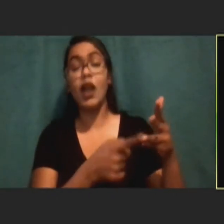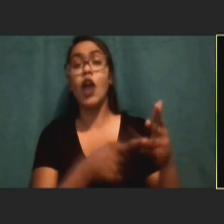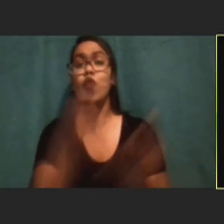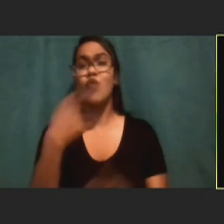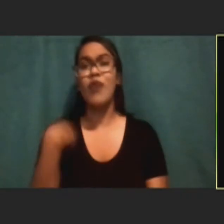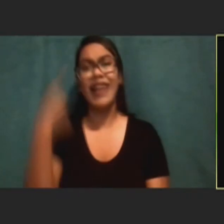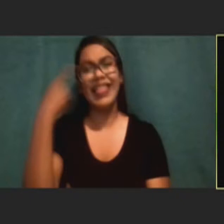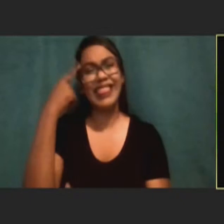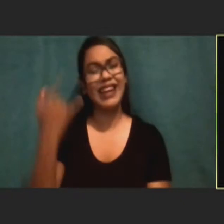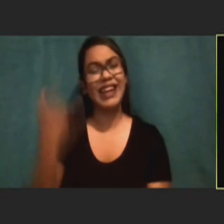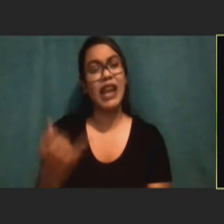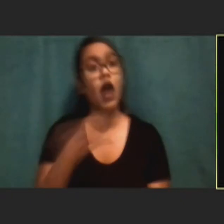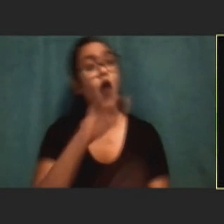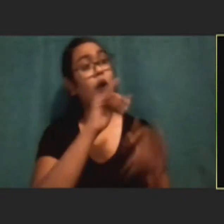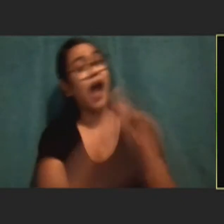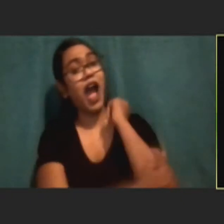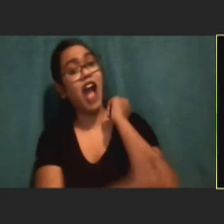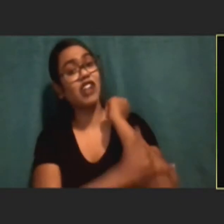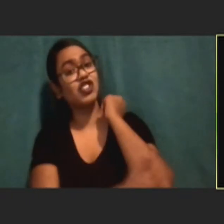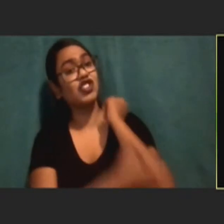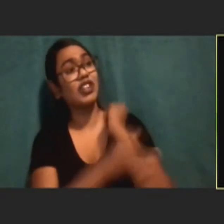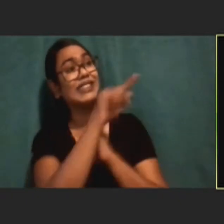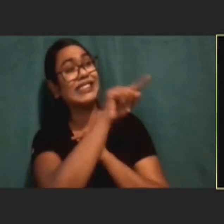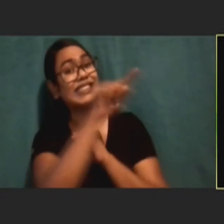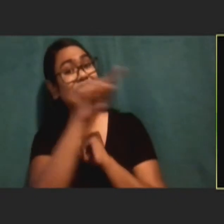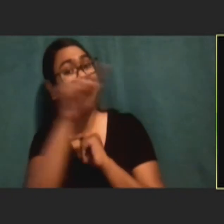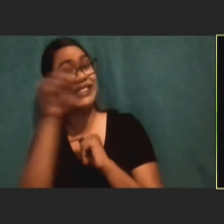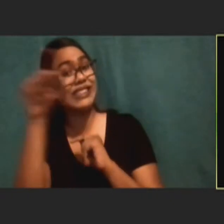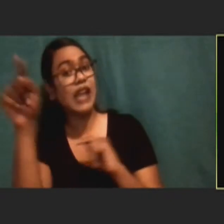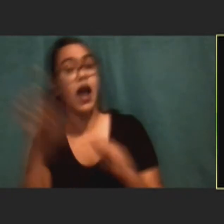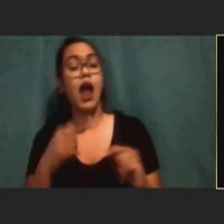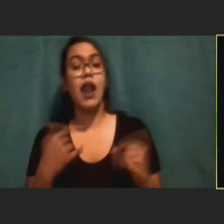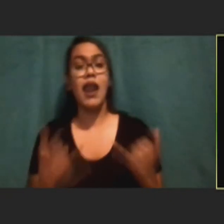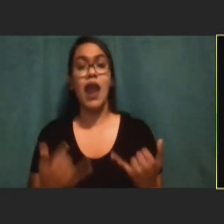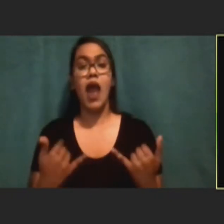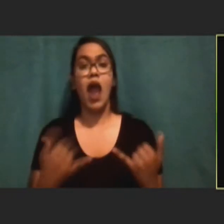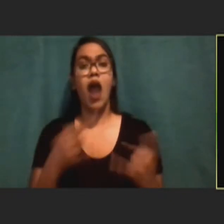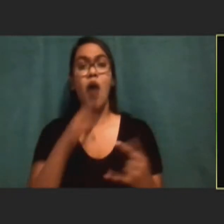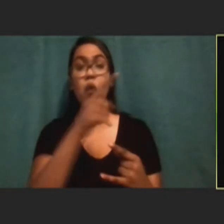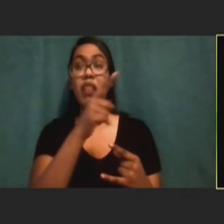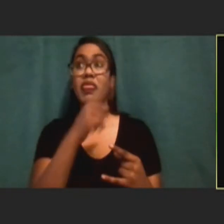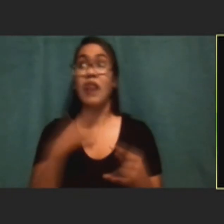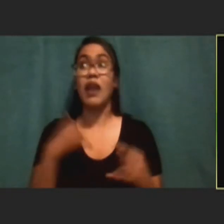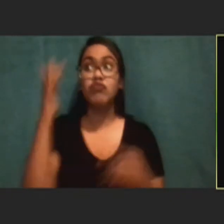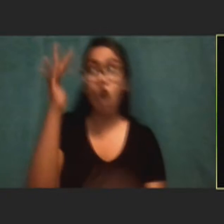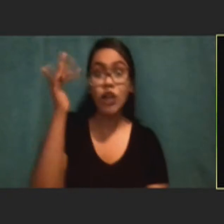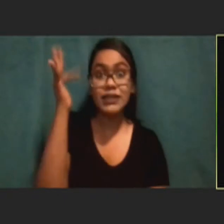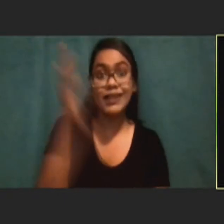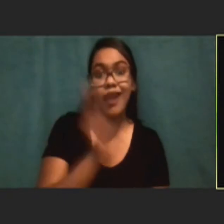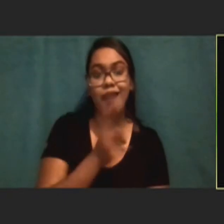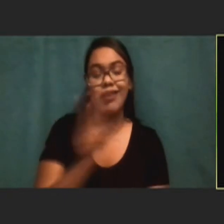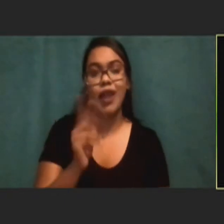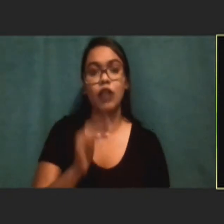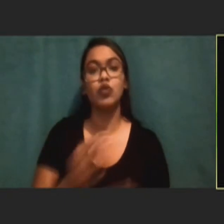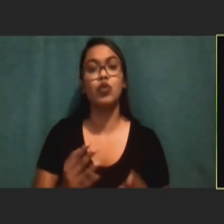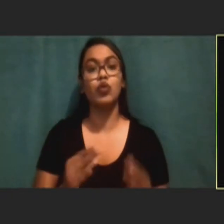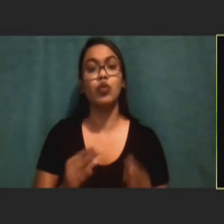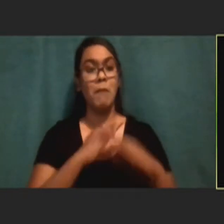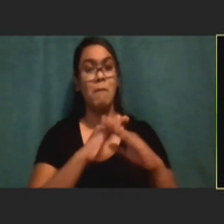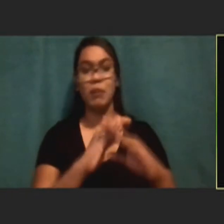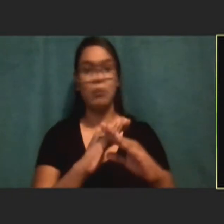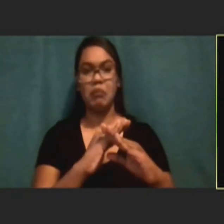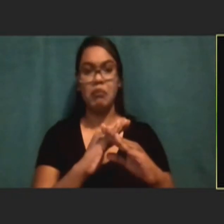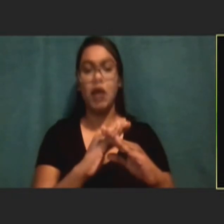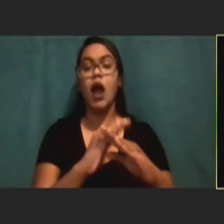that have imposed bans reversing their decisions on us? Have the nations or the government already